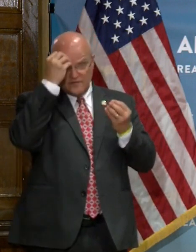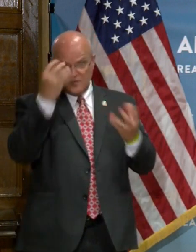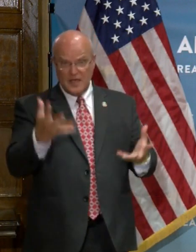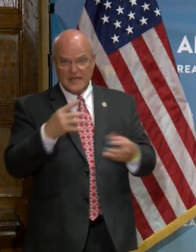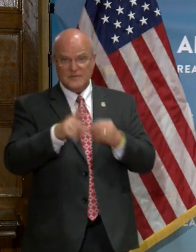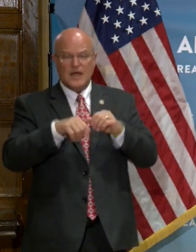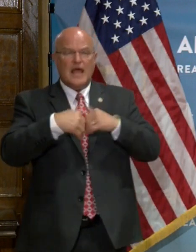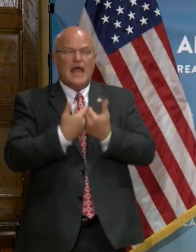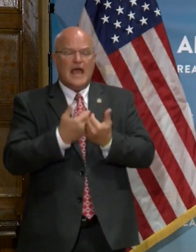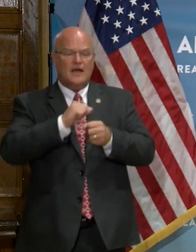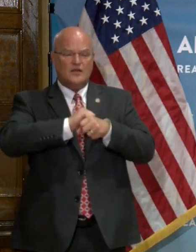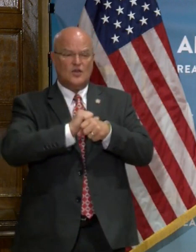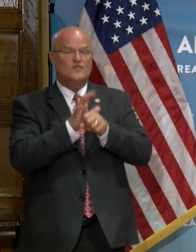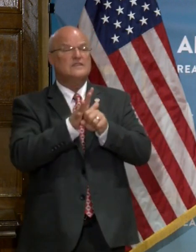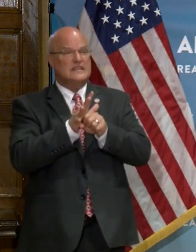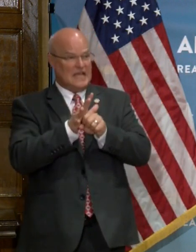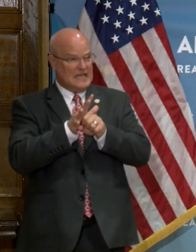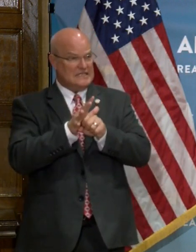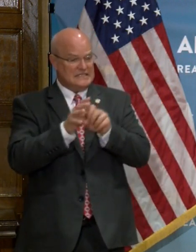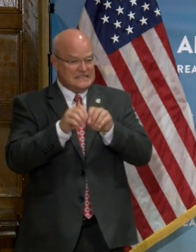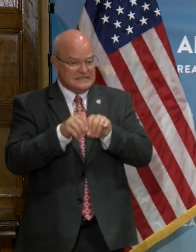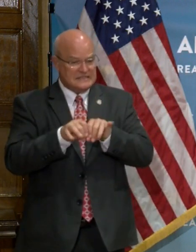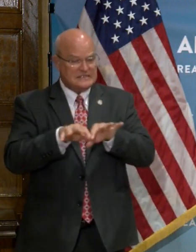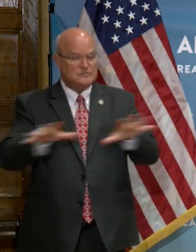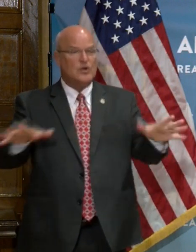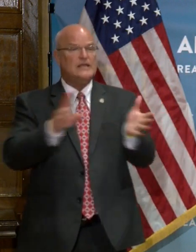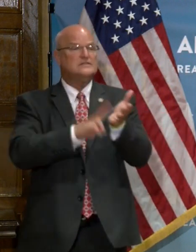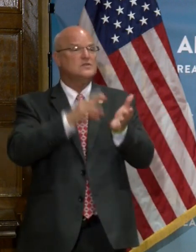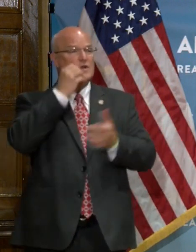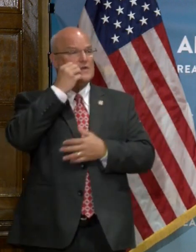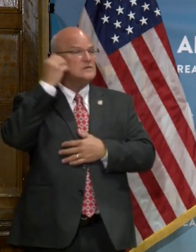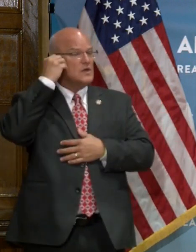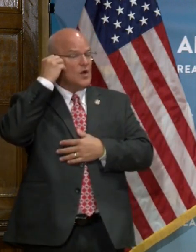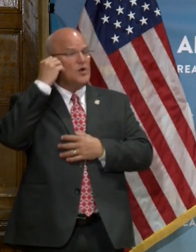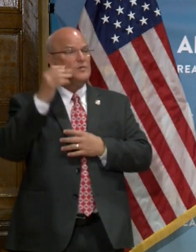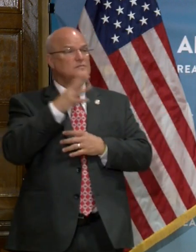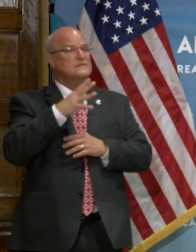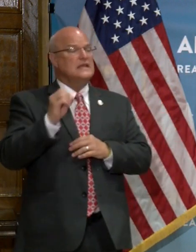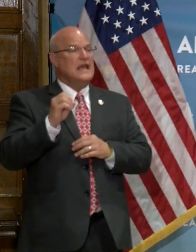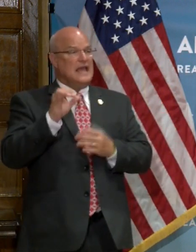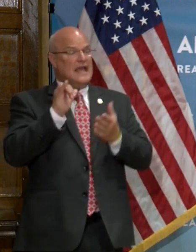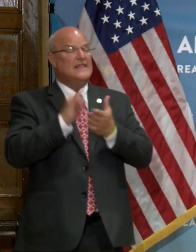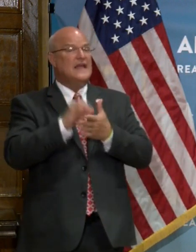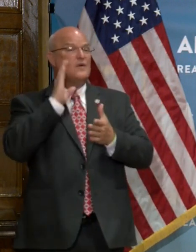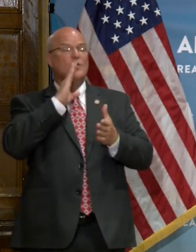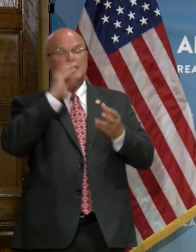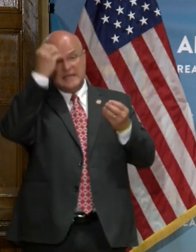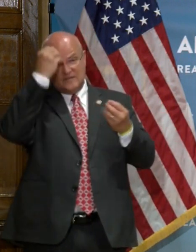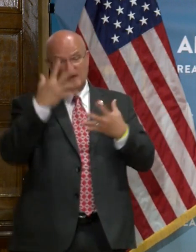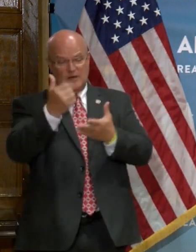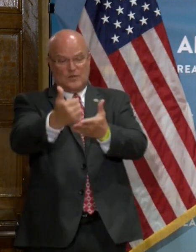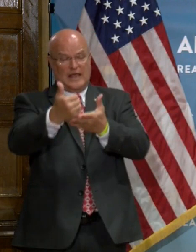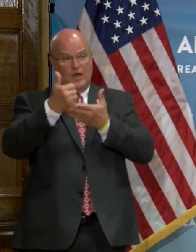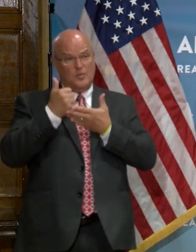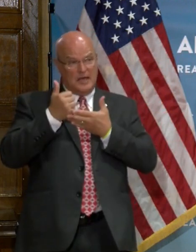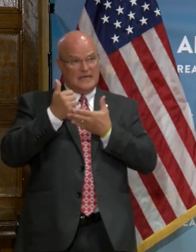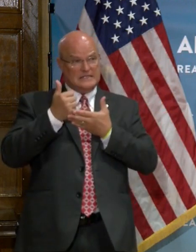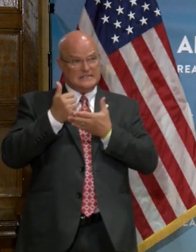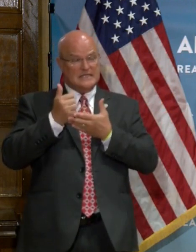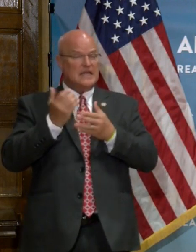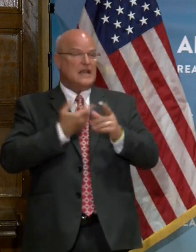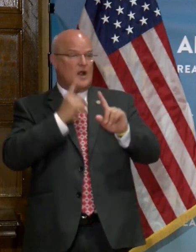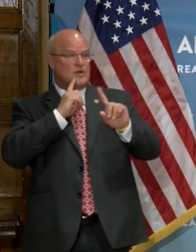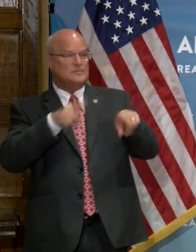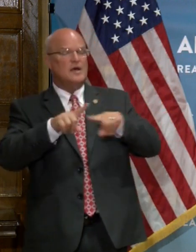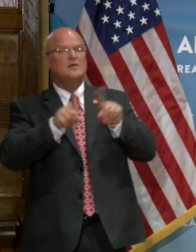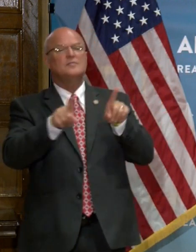information about how COVID-19 spreads in nursing homes, and that will be information that will help us in our